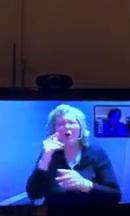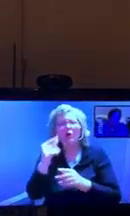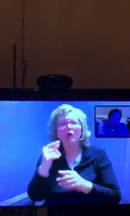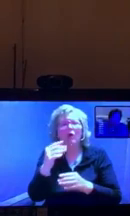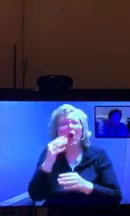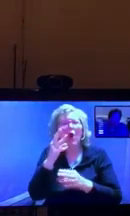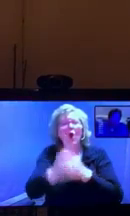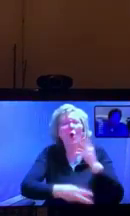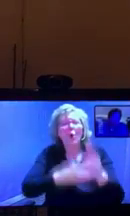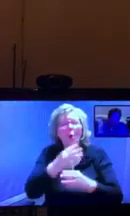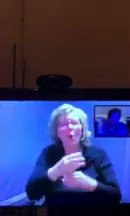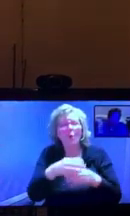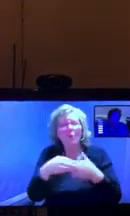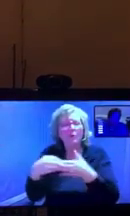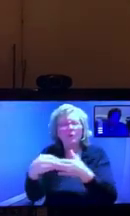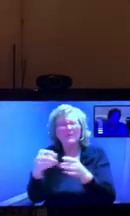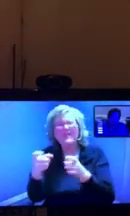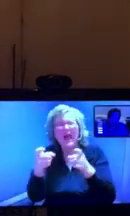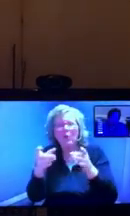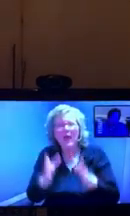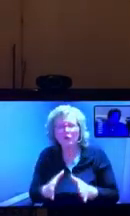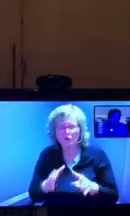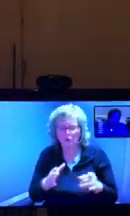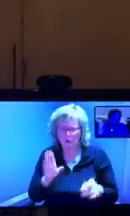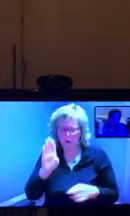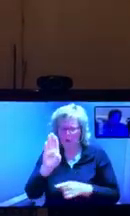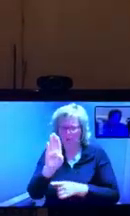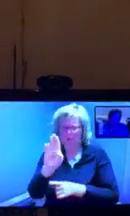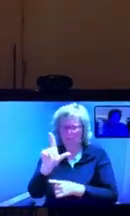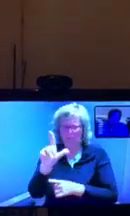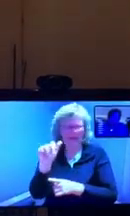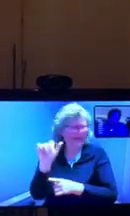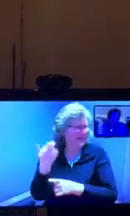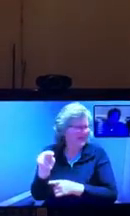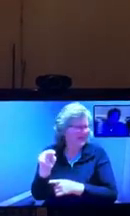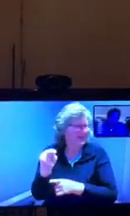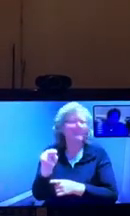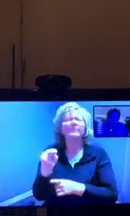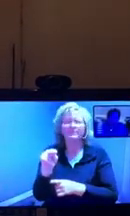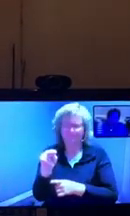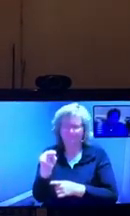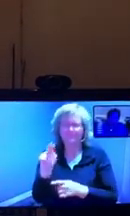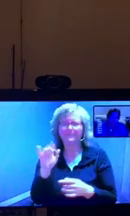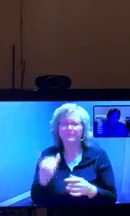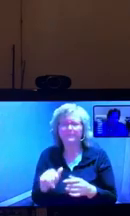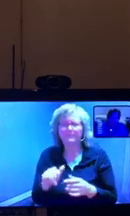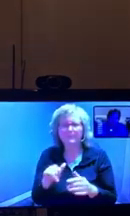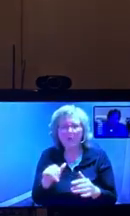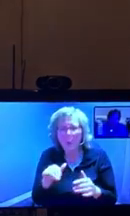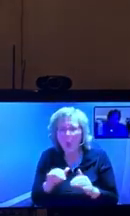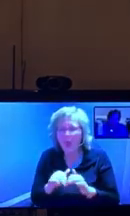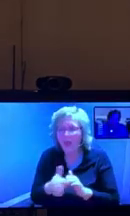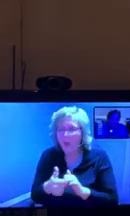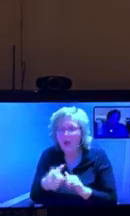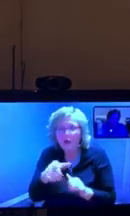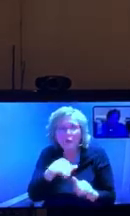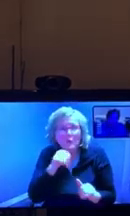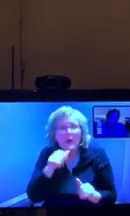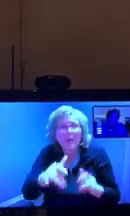Williams. Blaine, are you out there? I am. Thank you, Ricky. Appreciate it. And listen, how can you not be excited listening? And I agree.